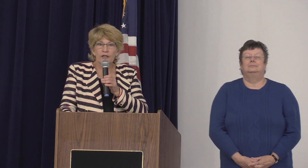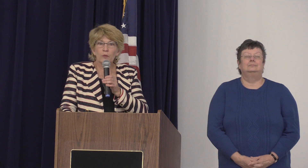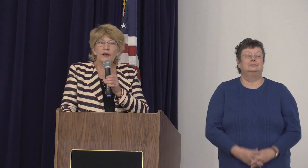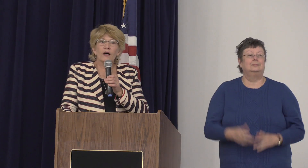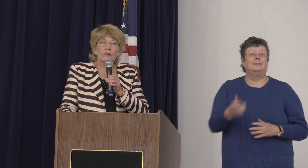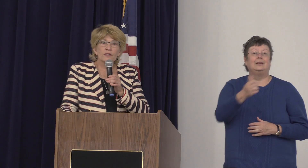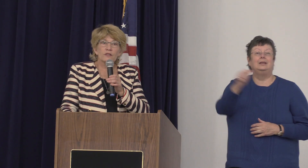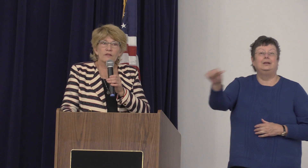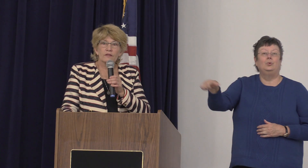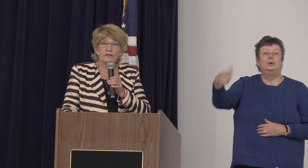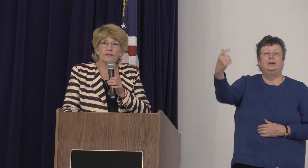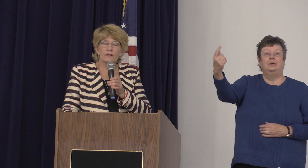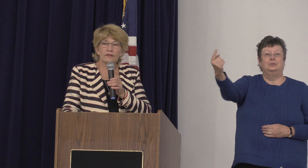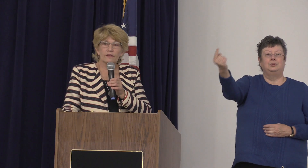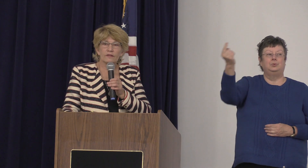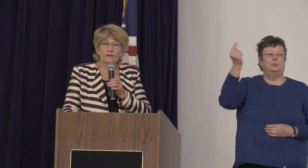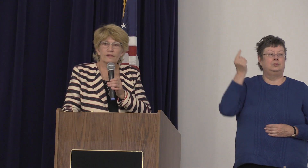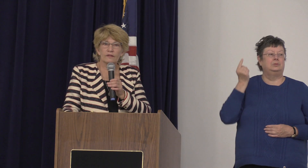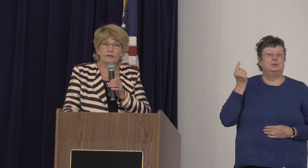Is there anyone else?